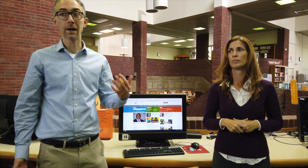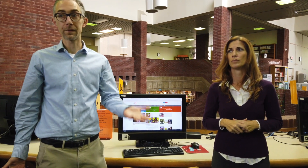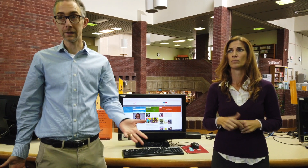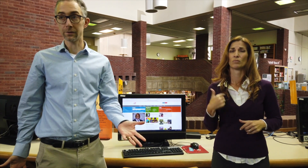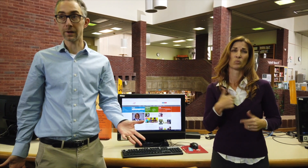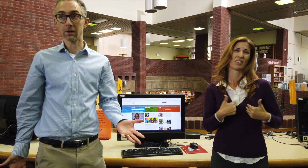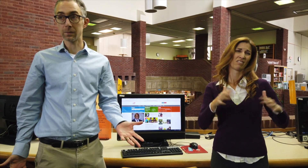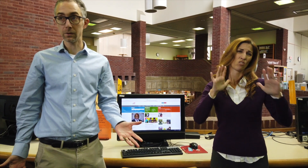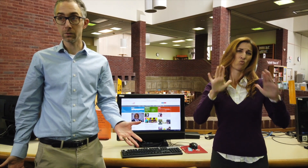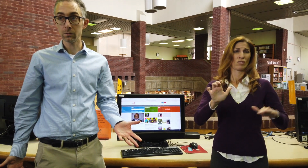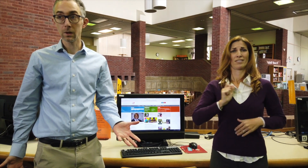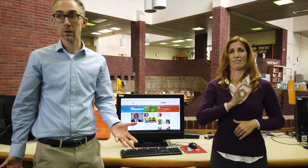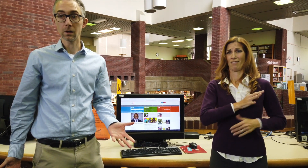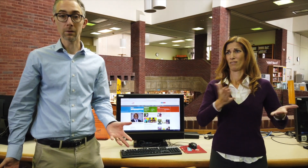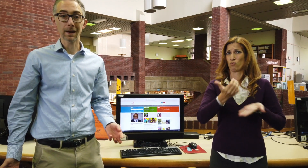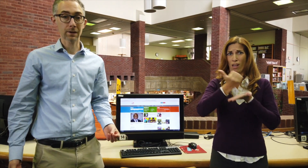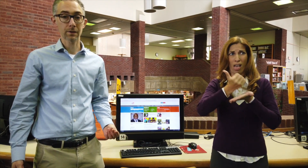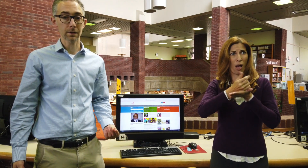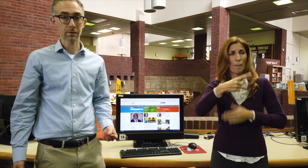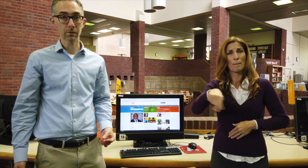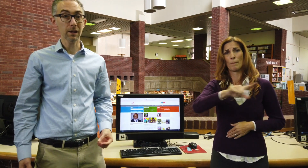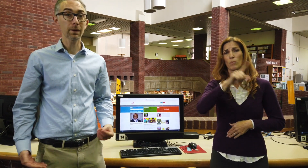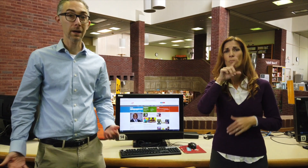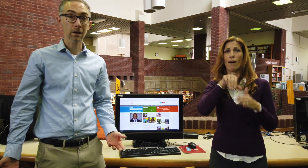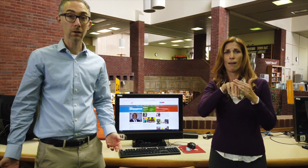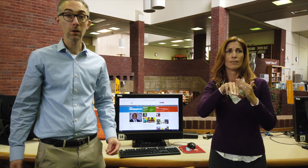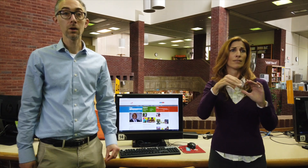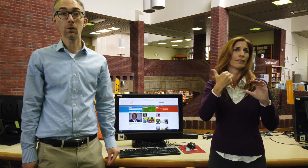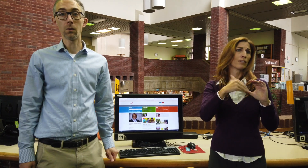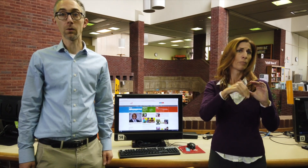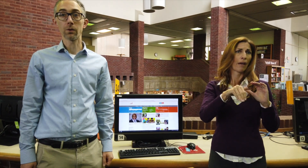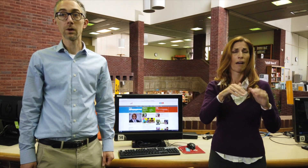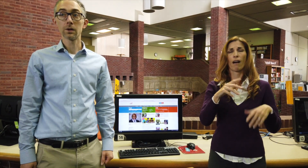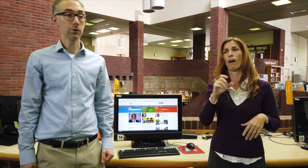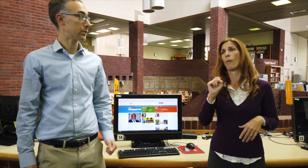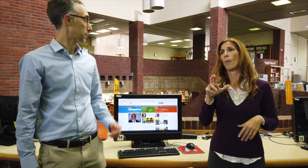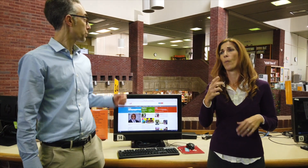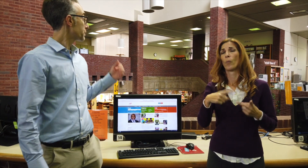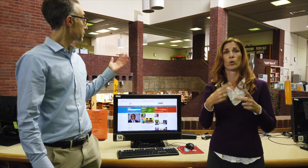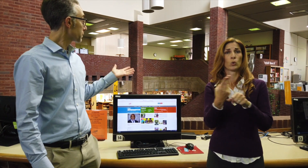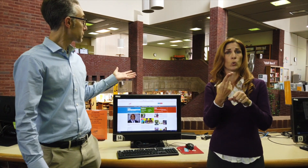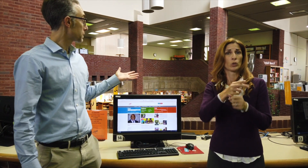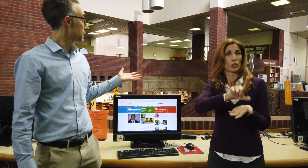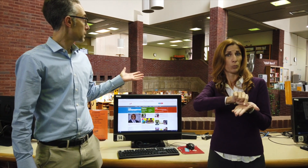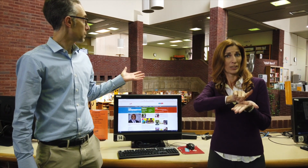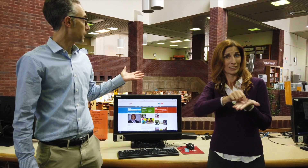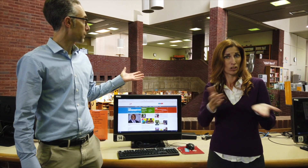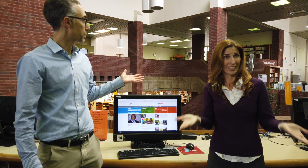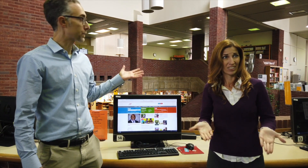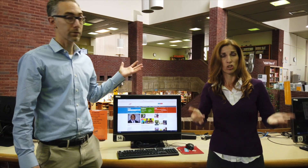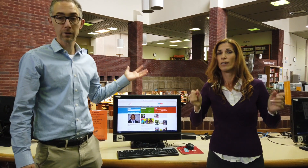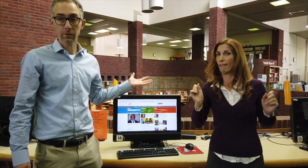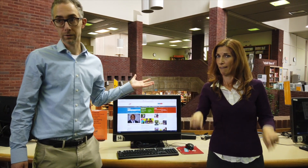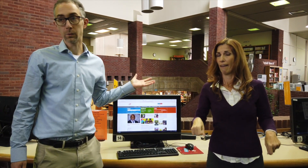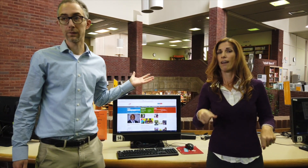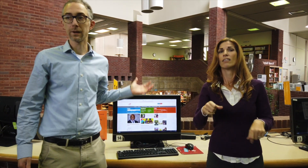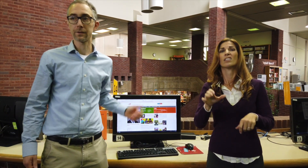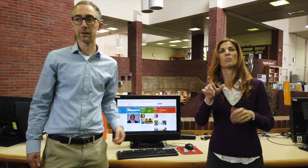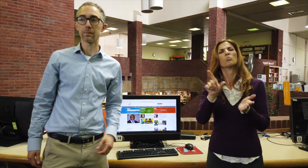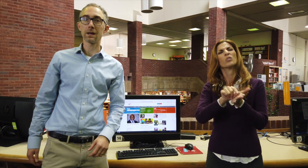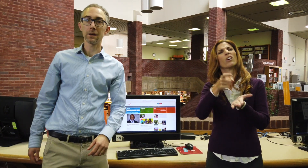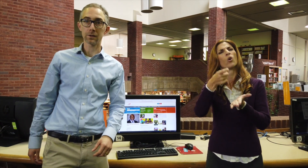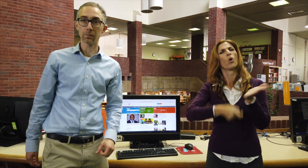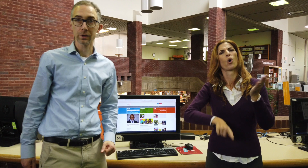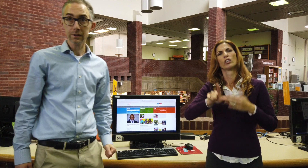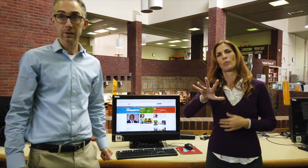wonderful staff here to help you access your email or use our printers. We have printers that cost 25